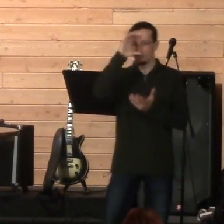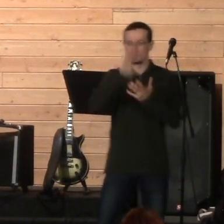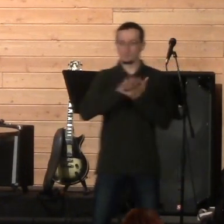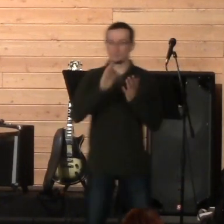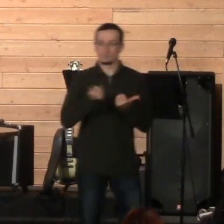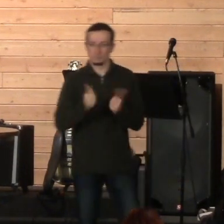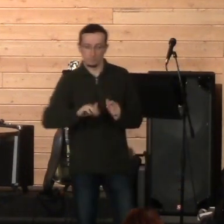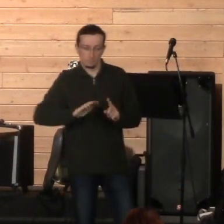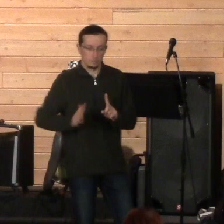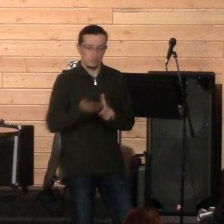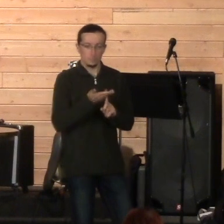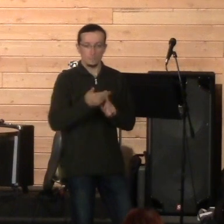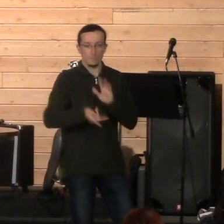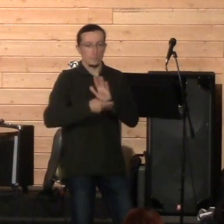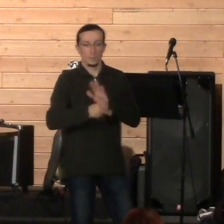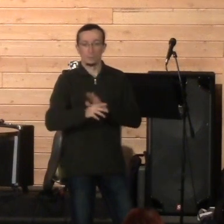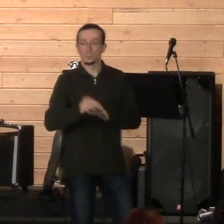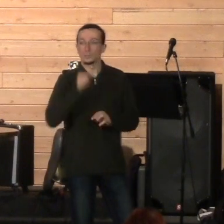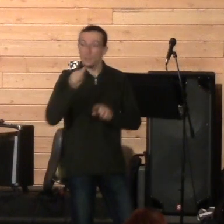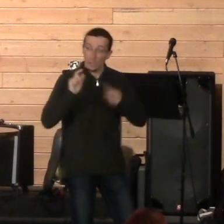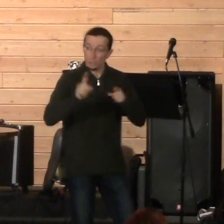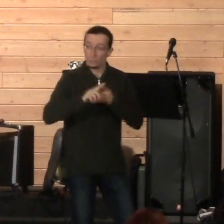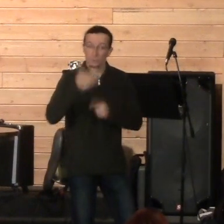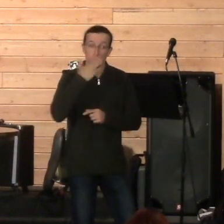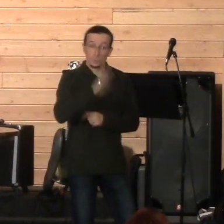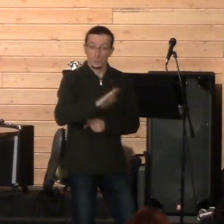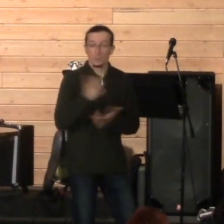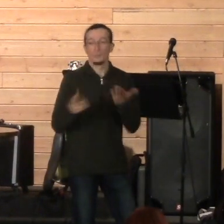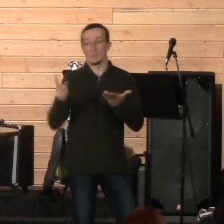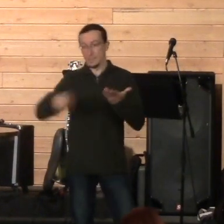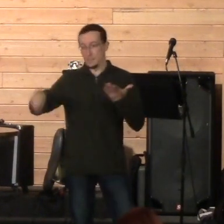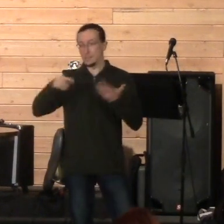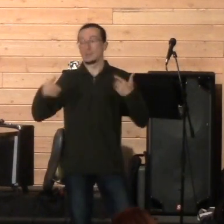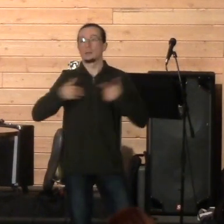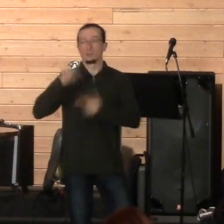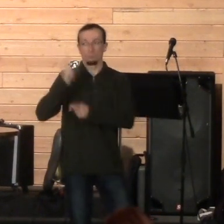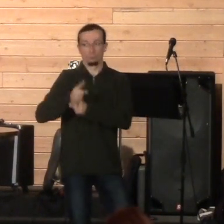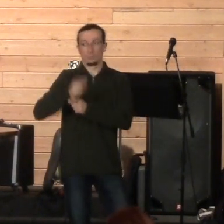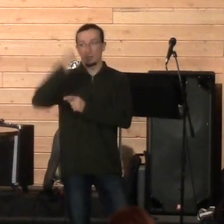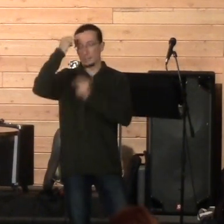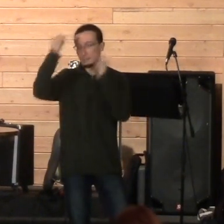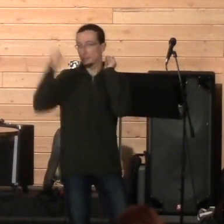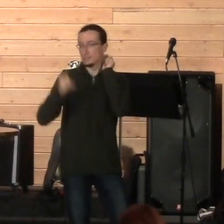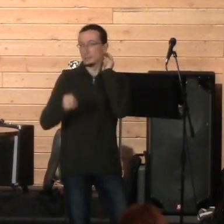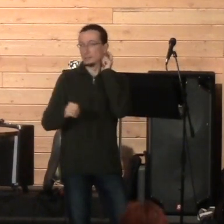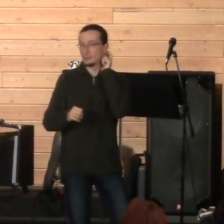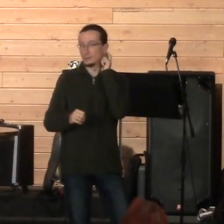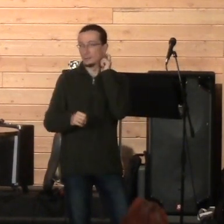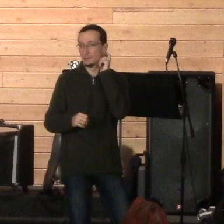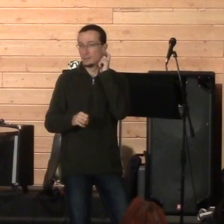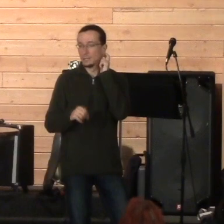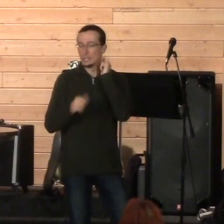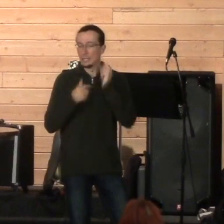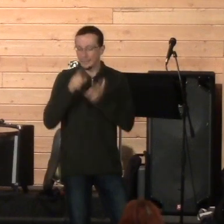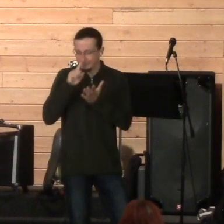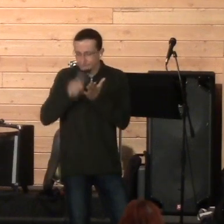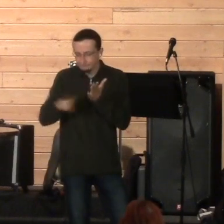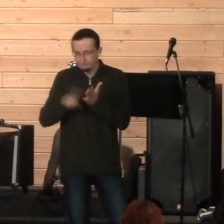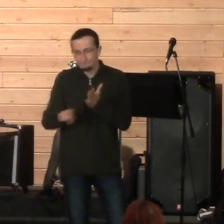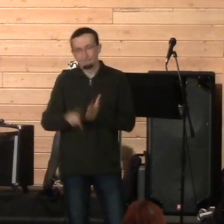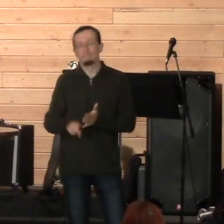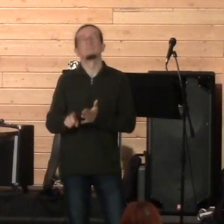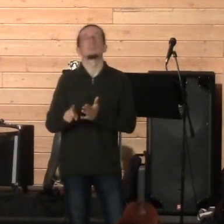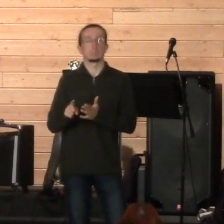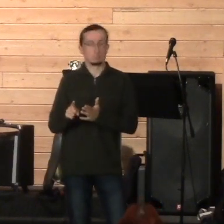to convince Paul not to go to Jerusalem, maybe they were the ones who had it right. I did a little bit more digging, and let me explain what's